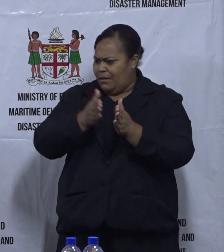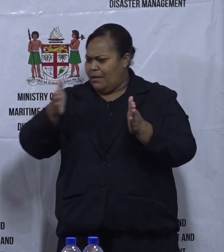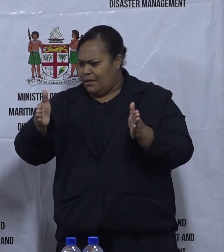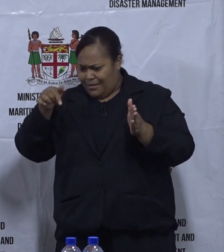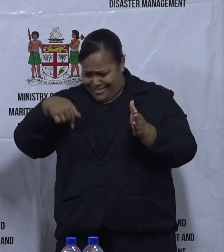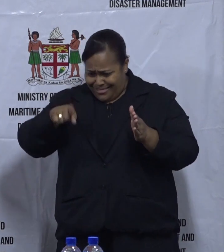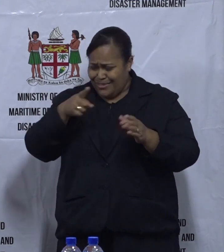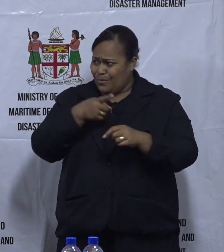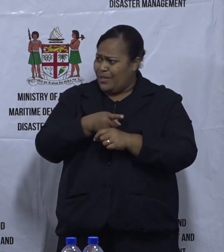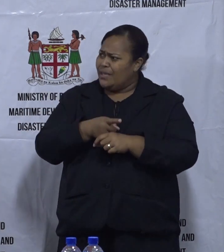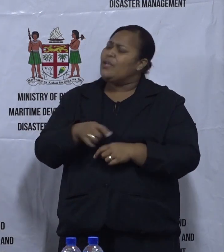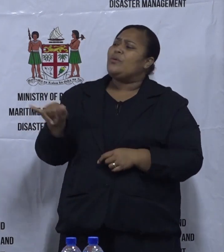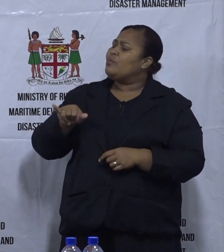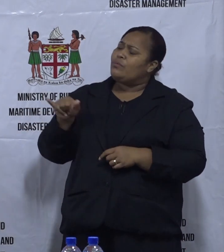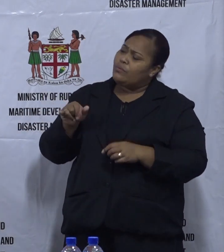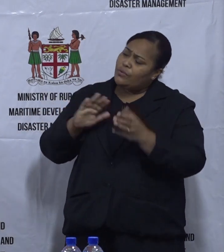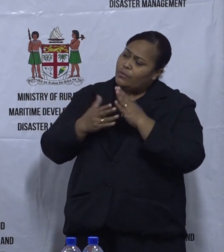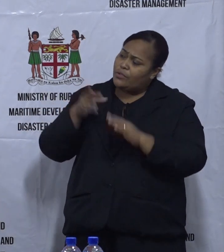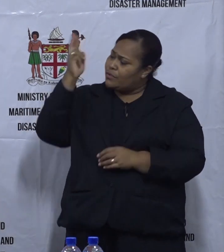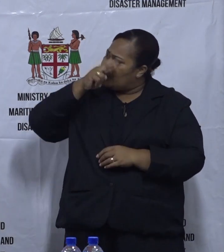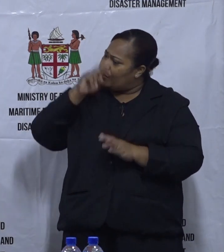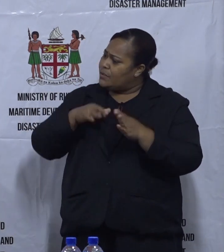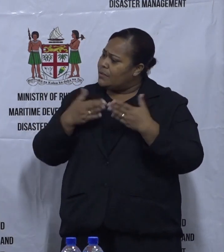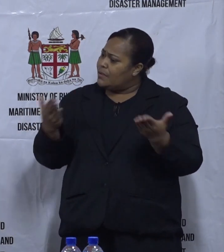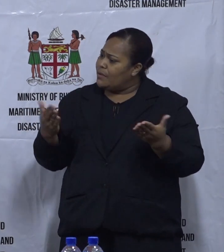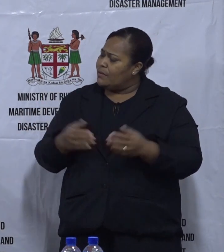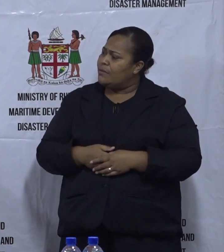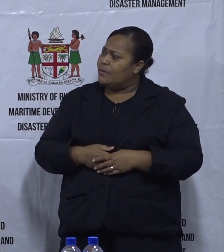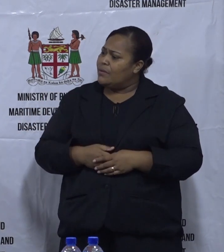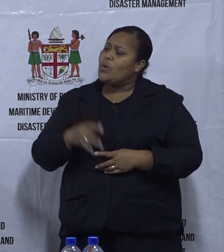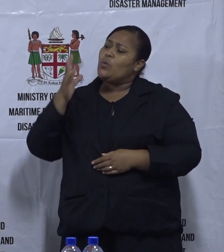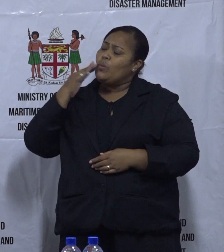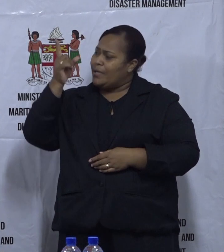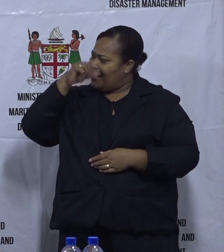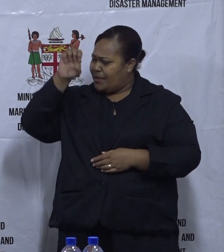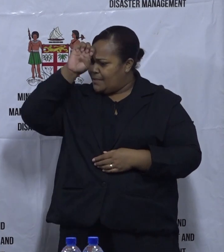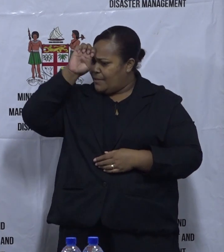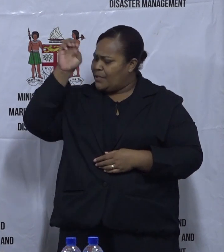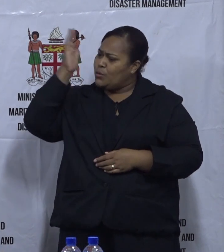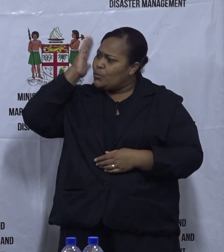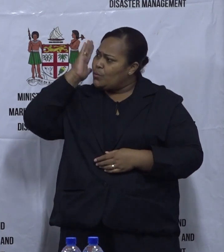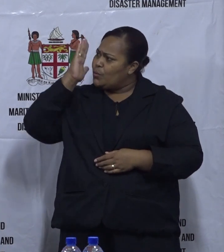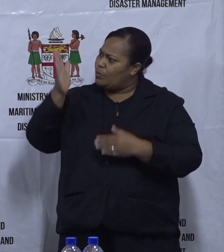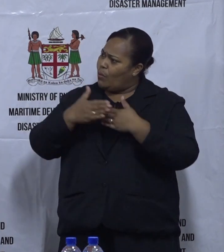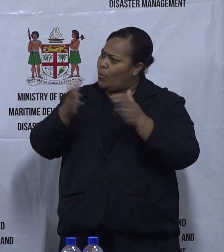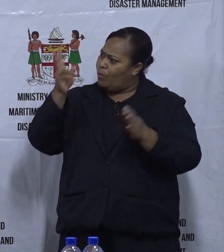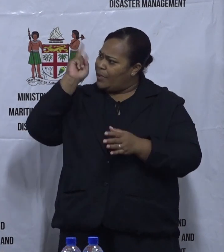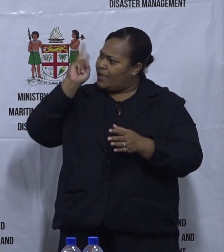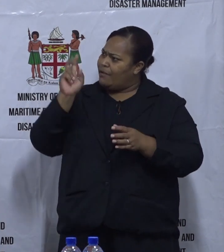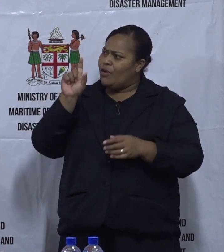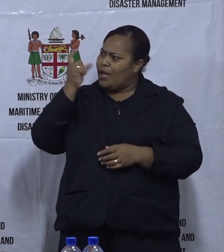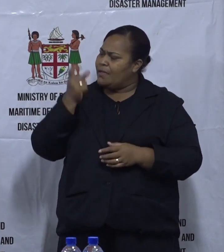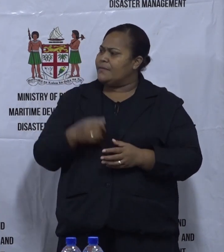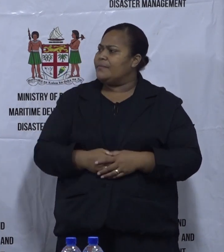which communities are most at risk right now, and when can we expect schools to reopen for classes? I will